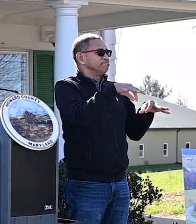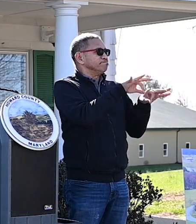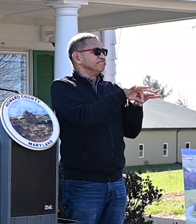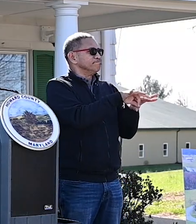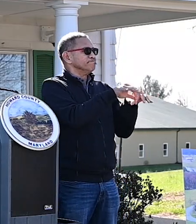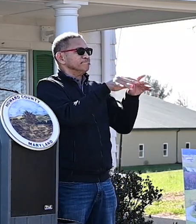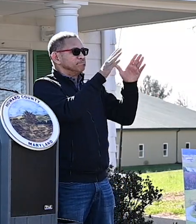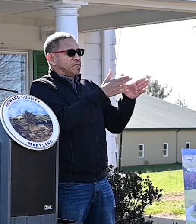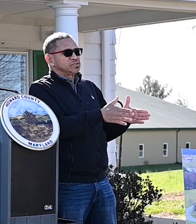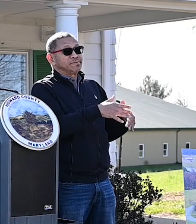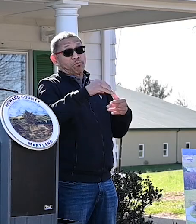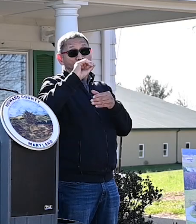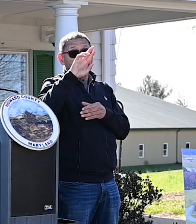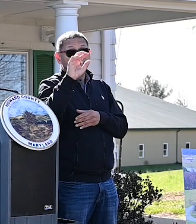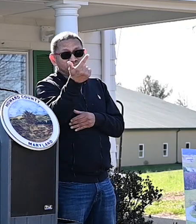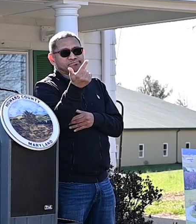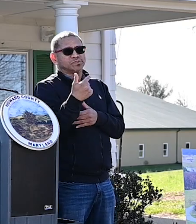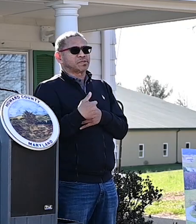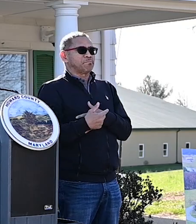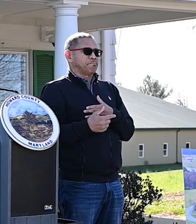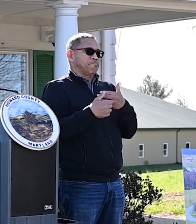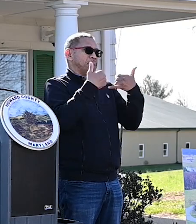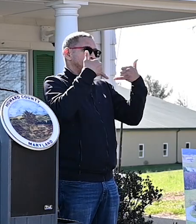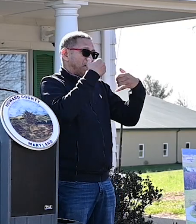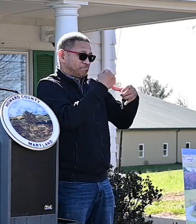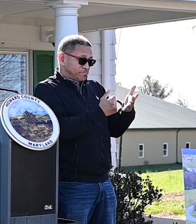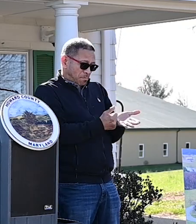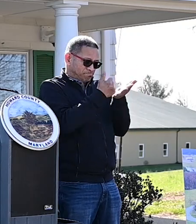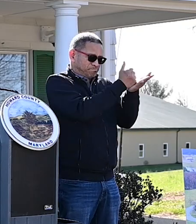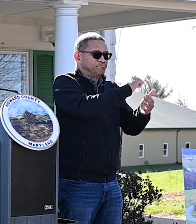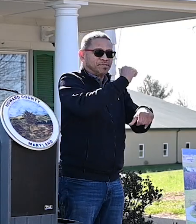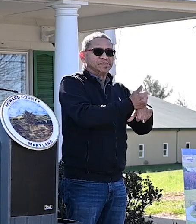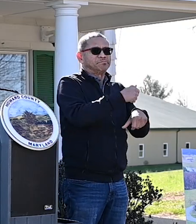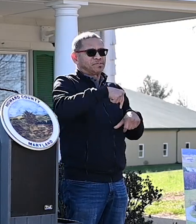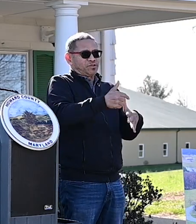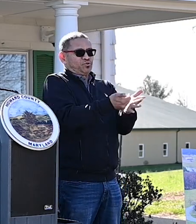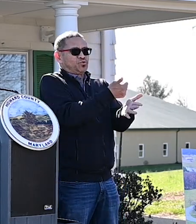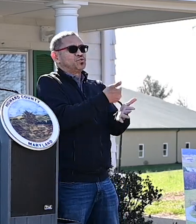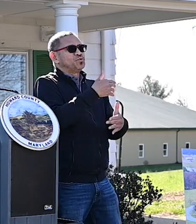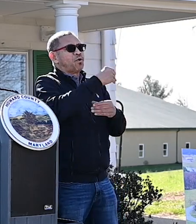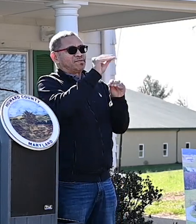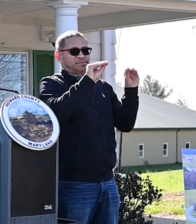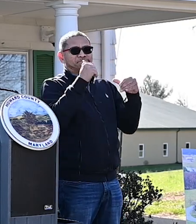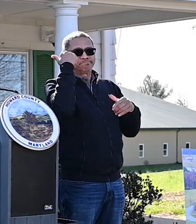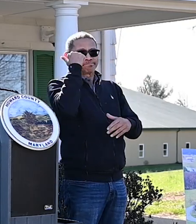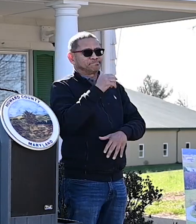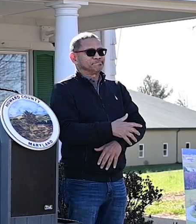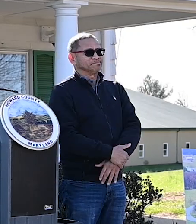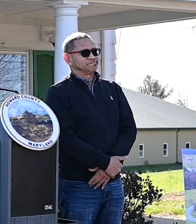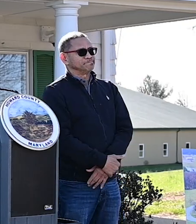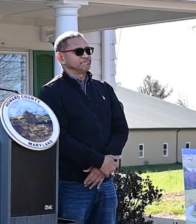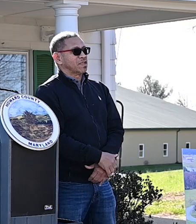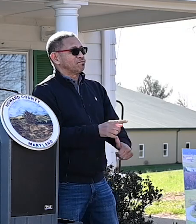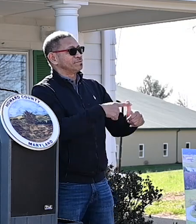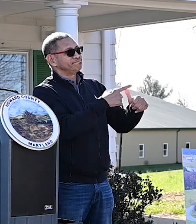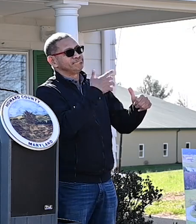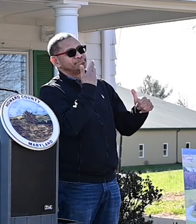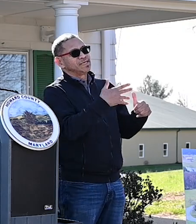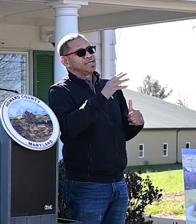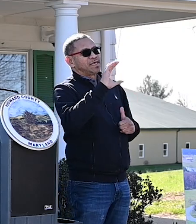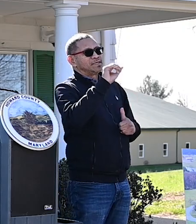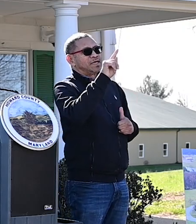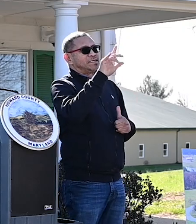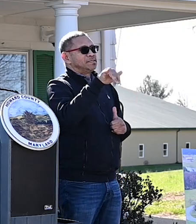individuals and organizations that played pivotal roles in the establishment of the new Office of Agriculture. First, I'd like to thank